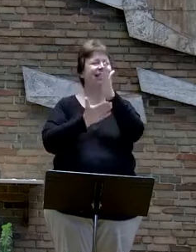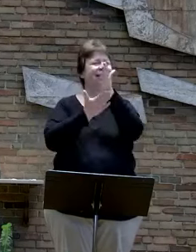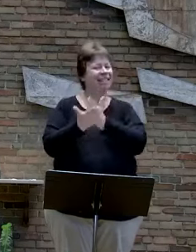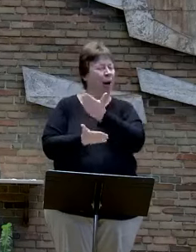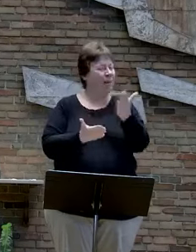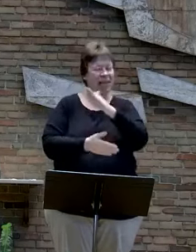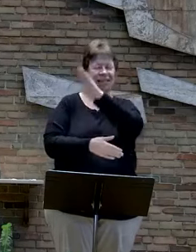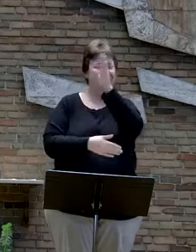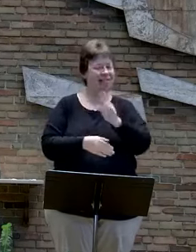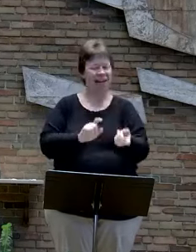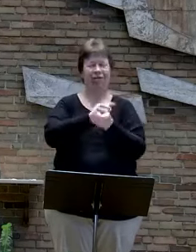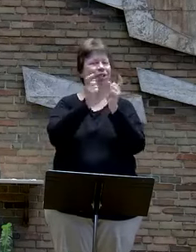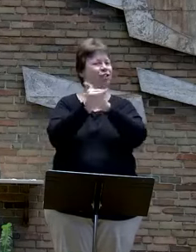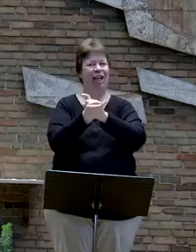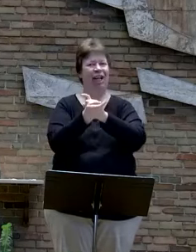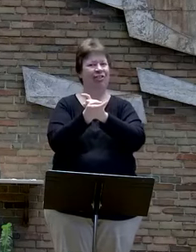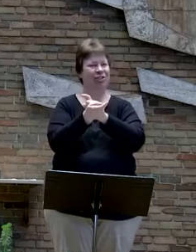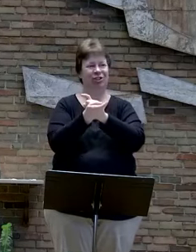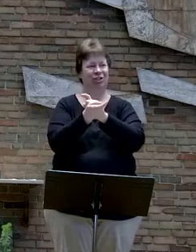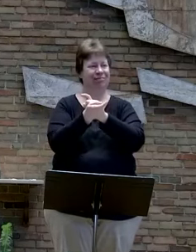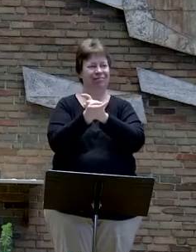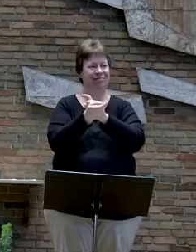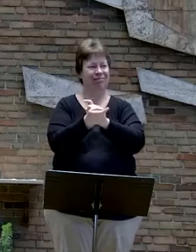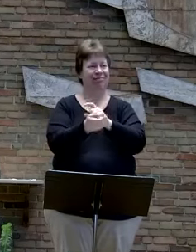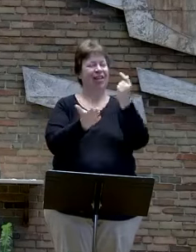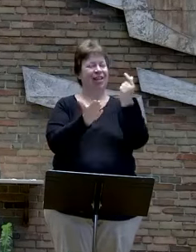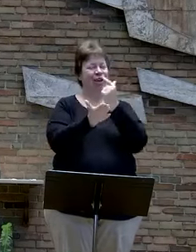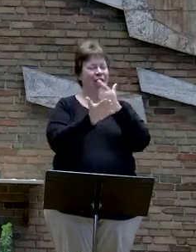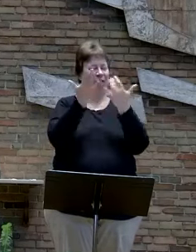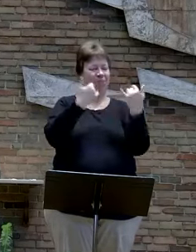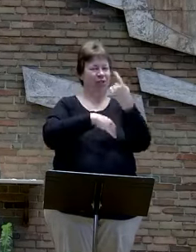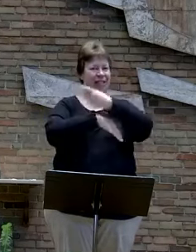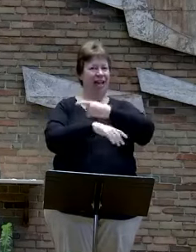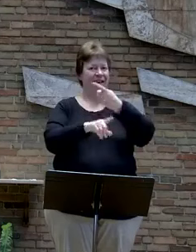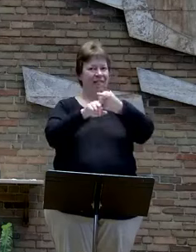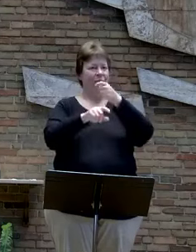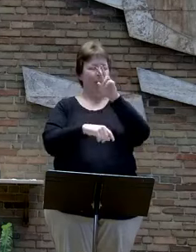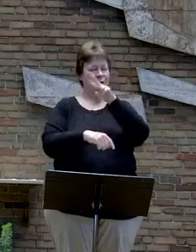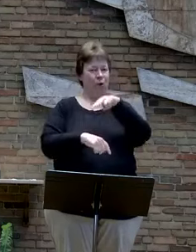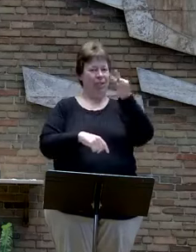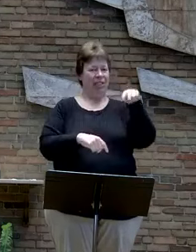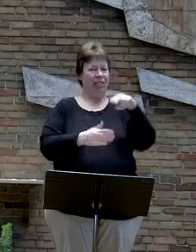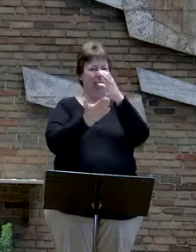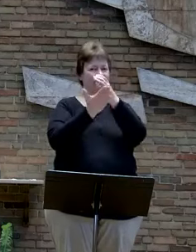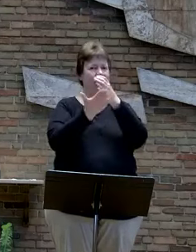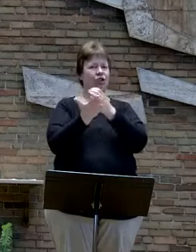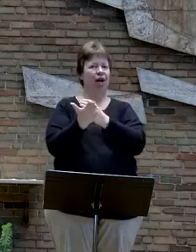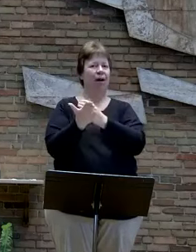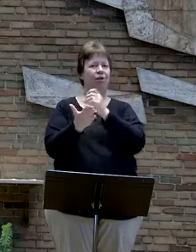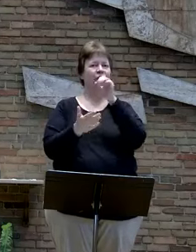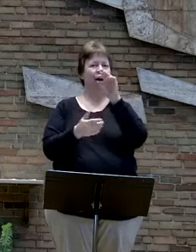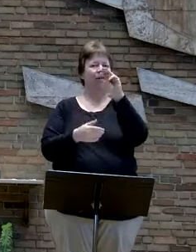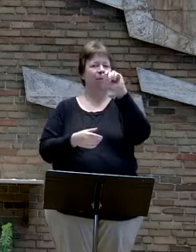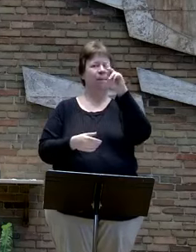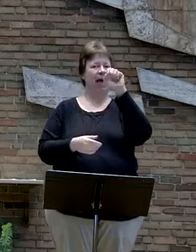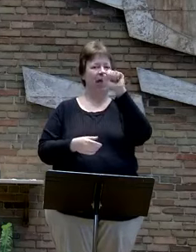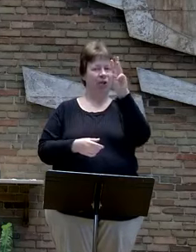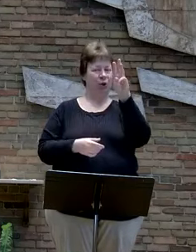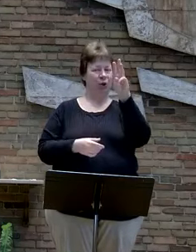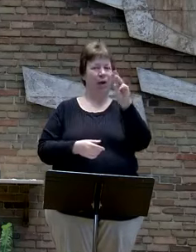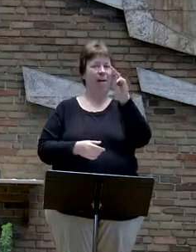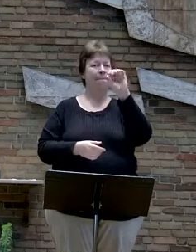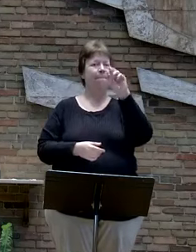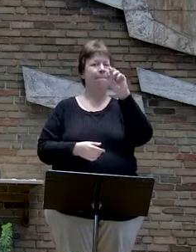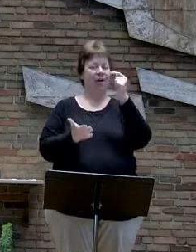really never change. Our gospel today is from the 22nd chapter of Matthew.